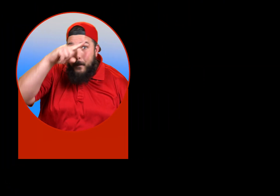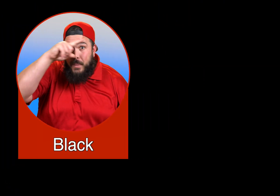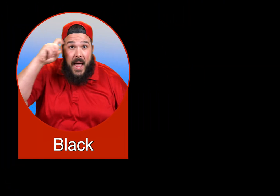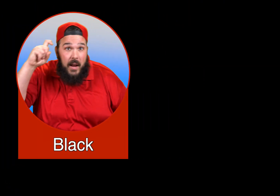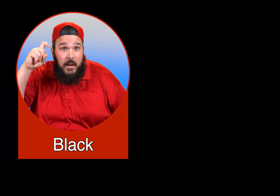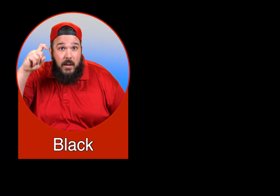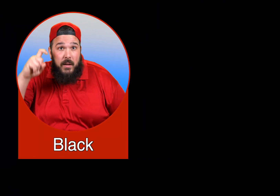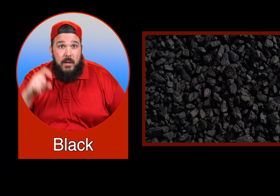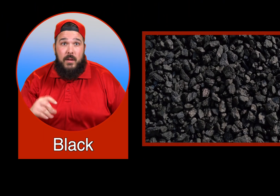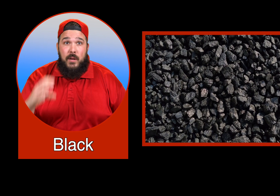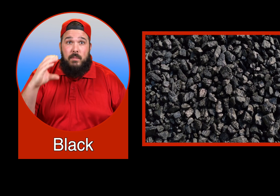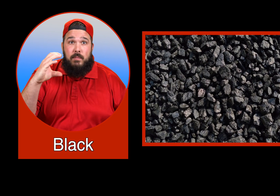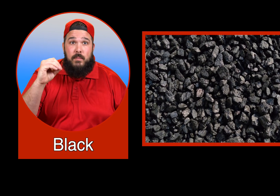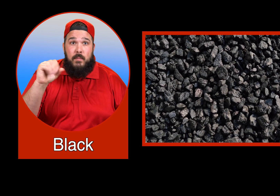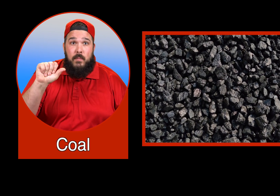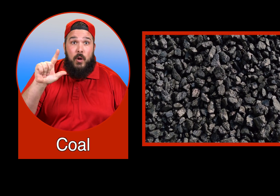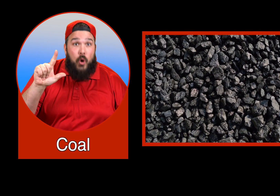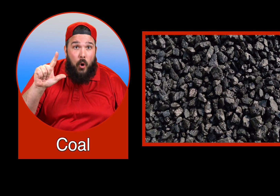Black.